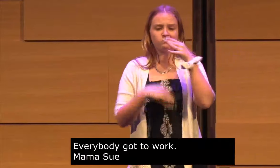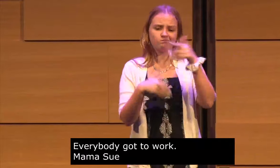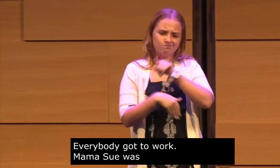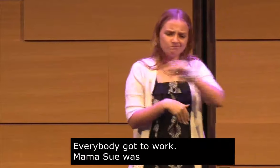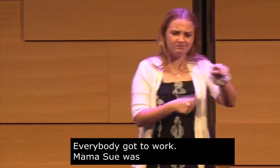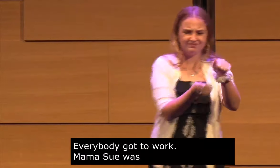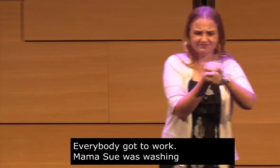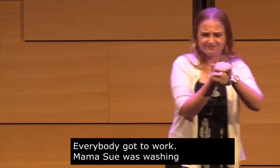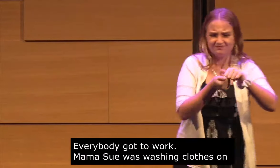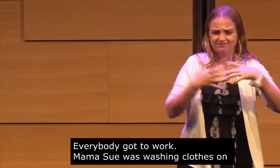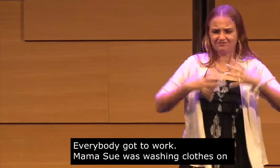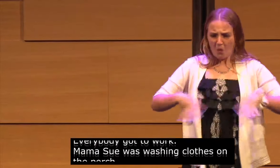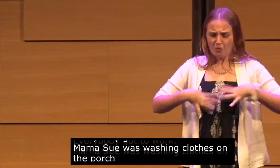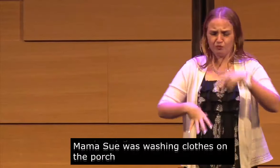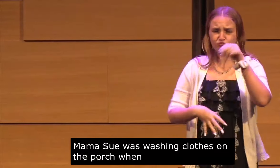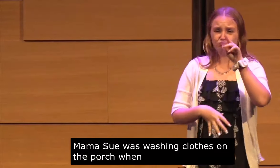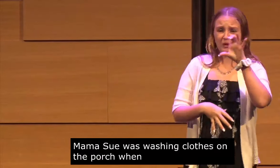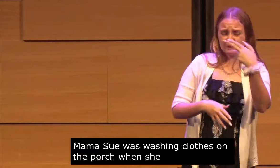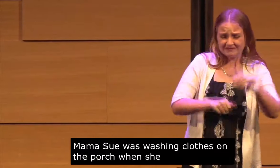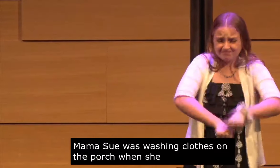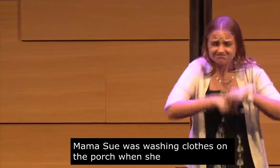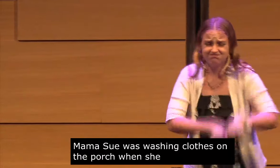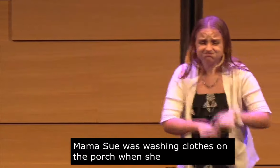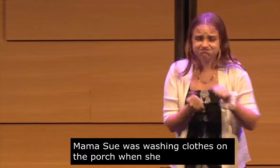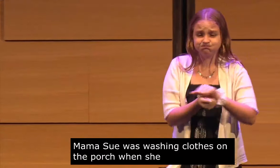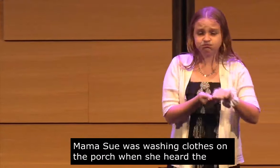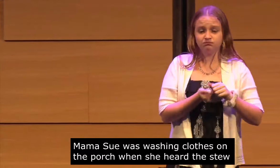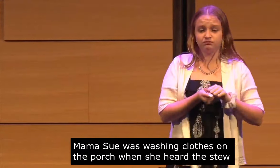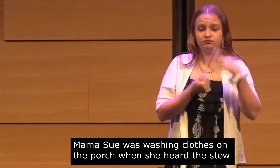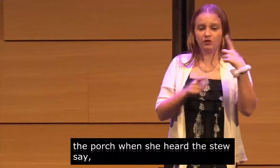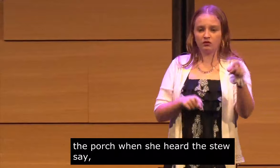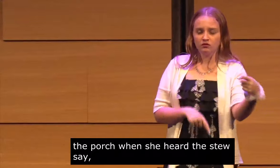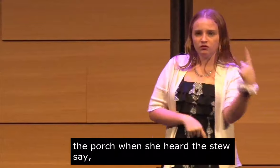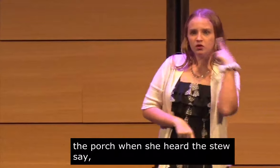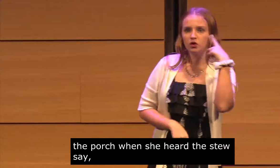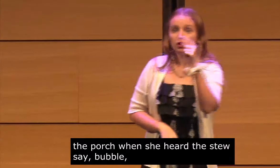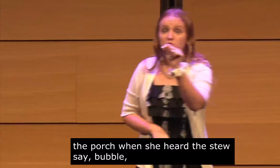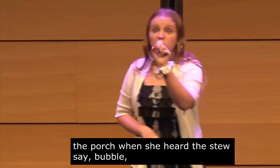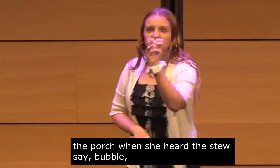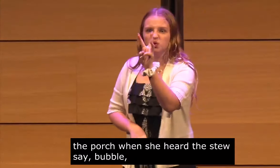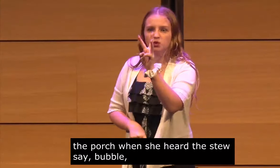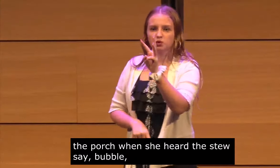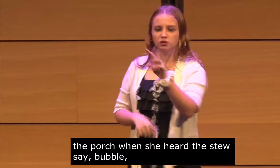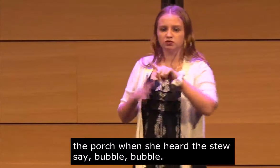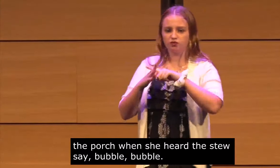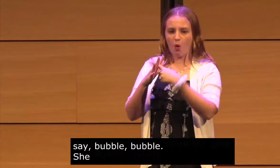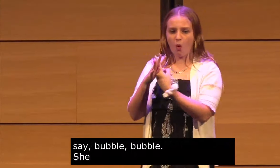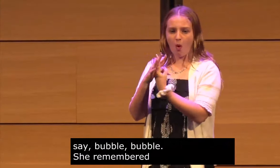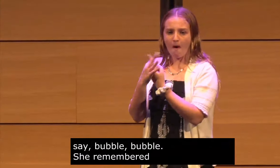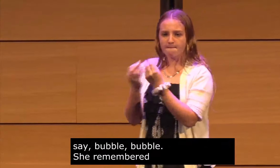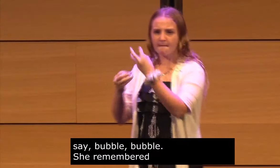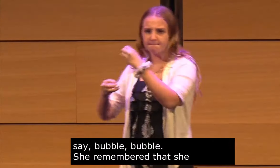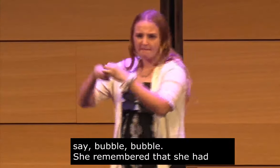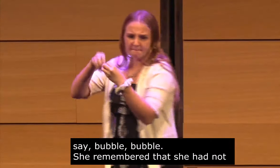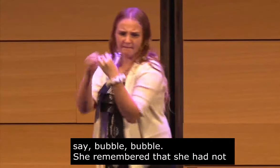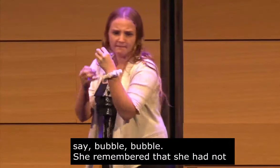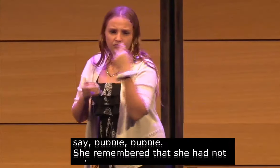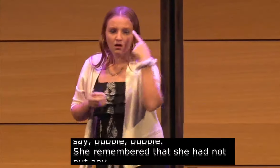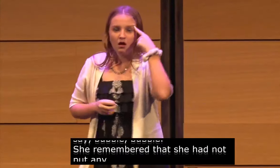Mama Sue was washing clothes on the porch when she heard the stew say, "Bubble, bubble." She remembered that she had not